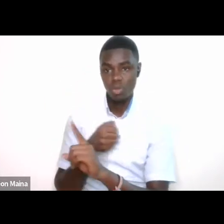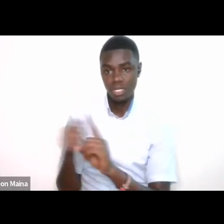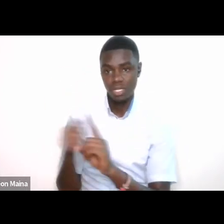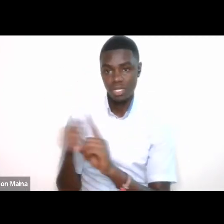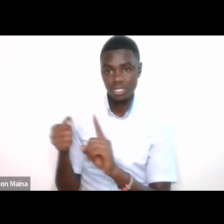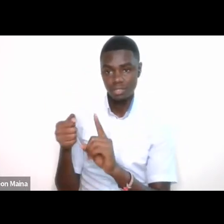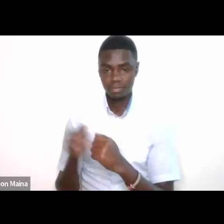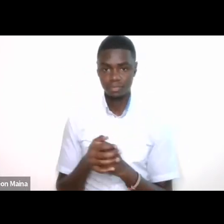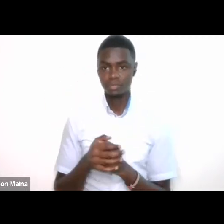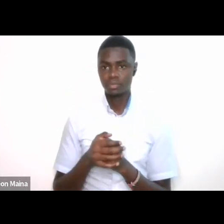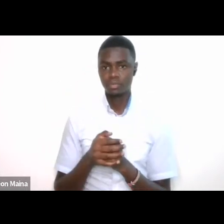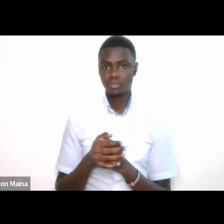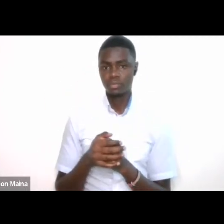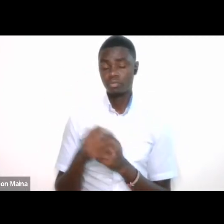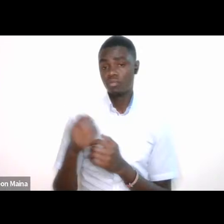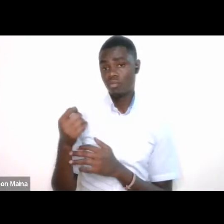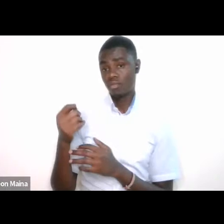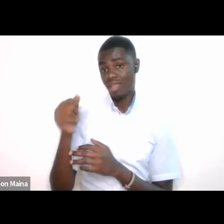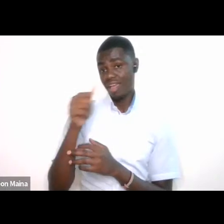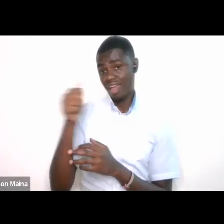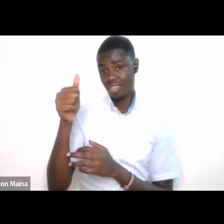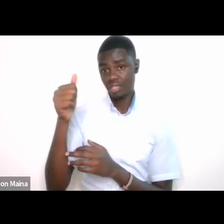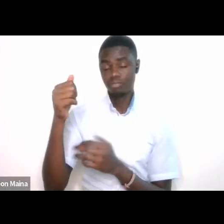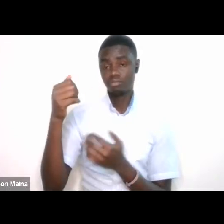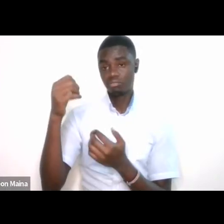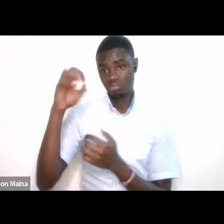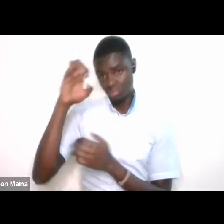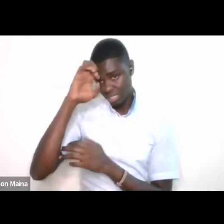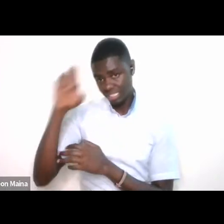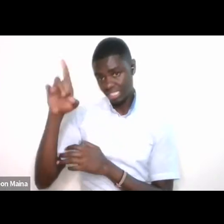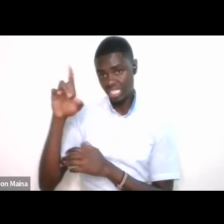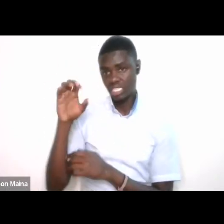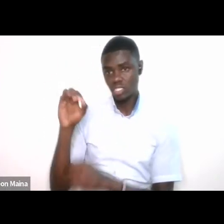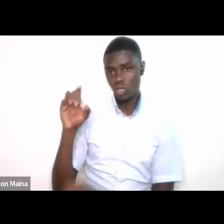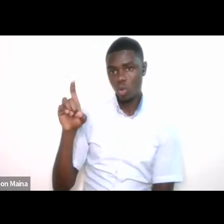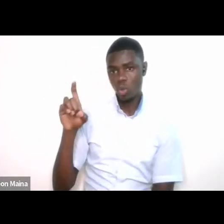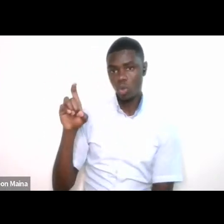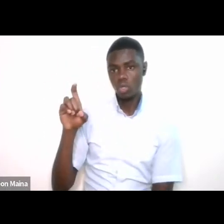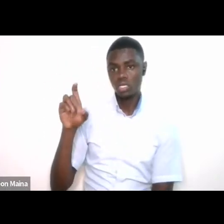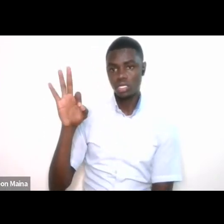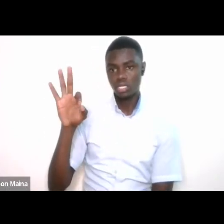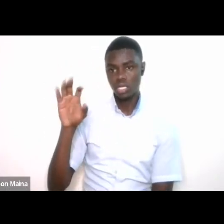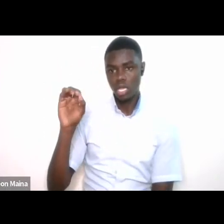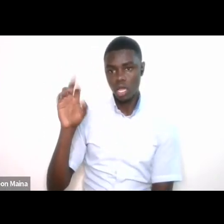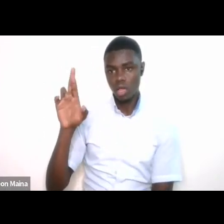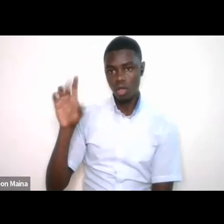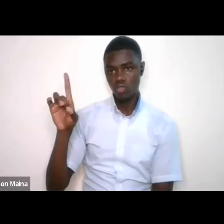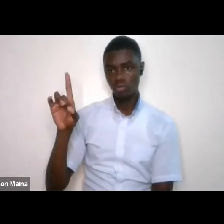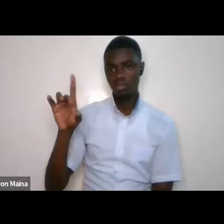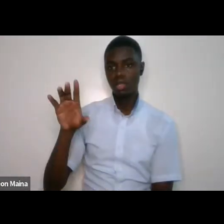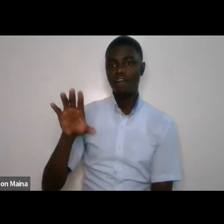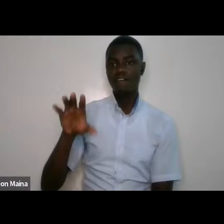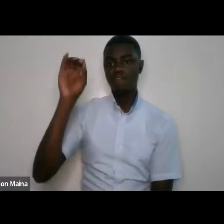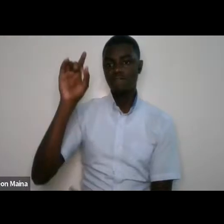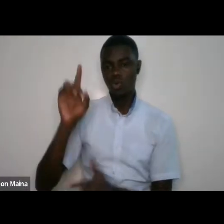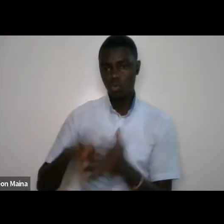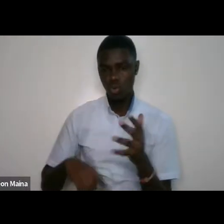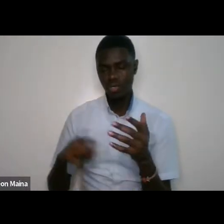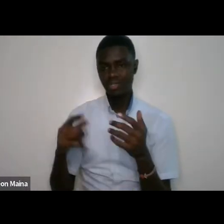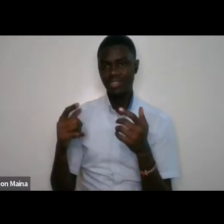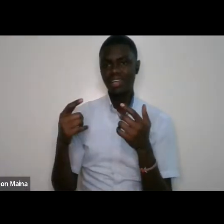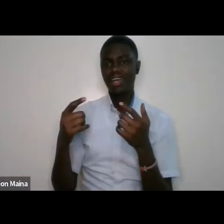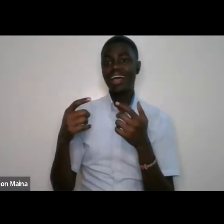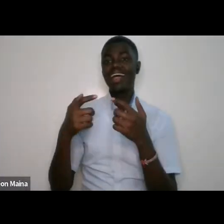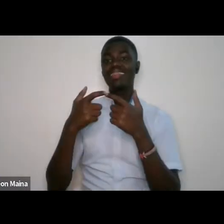Other studies, for example, studies at Oxford have found that the greatest